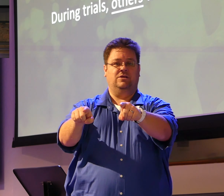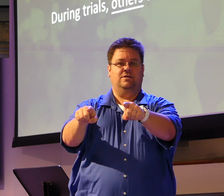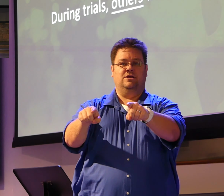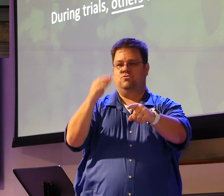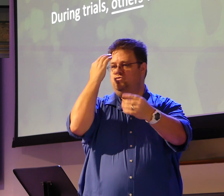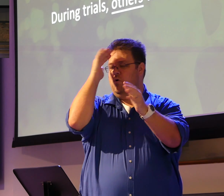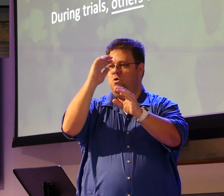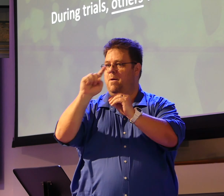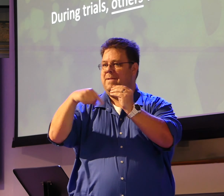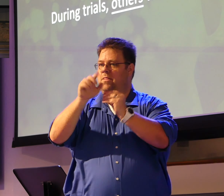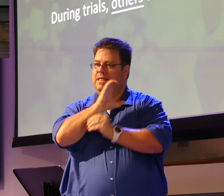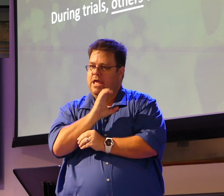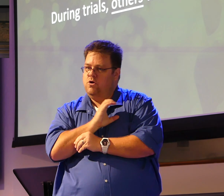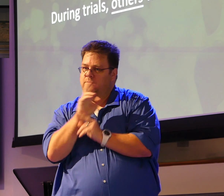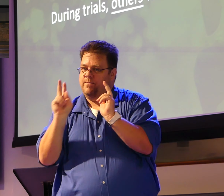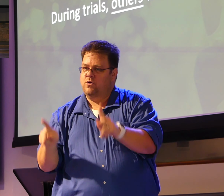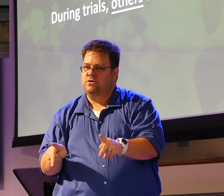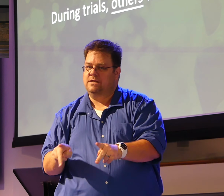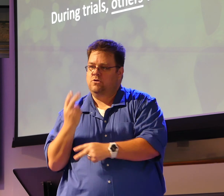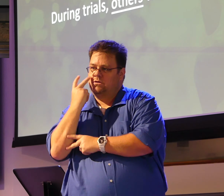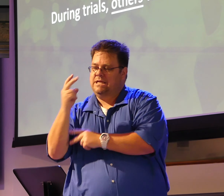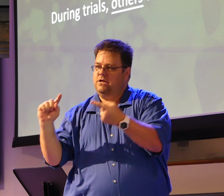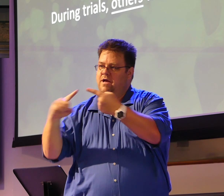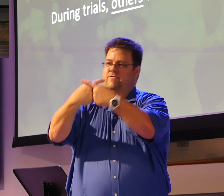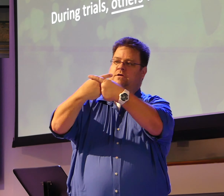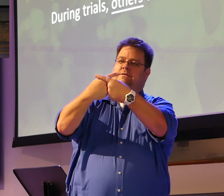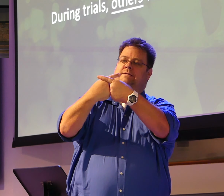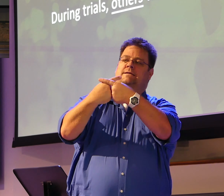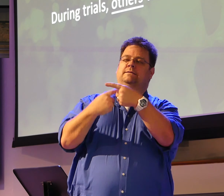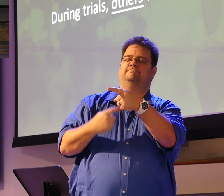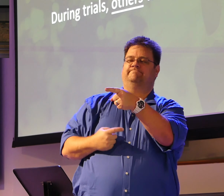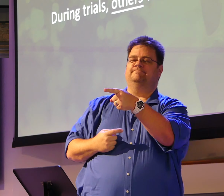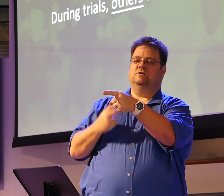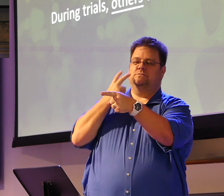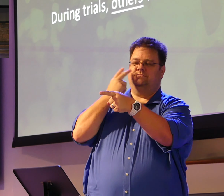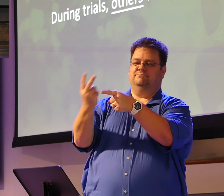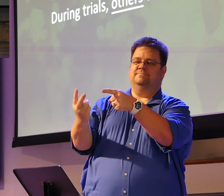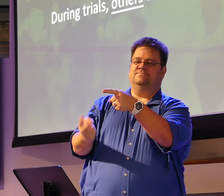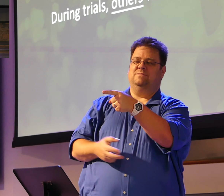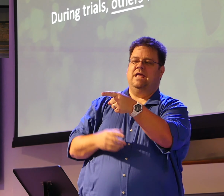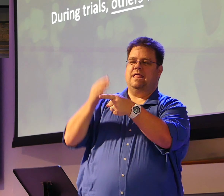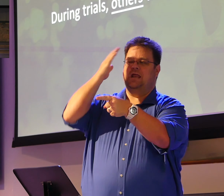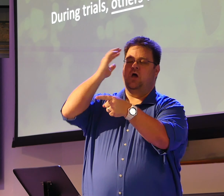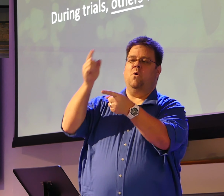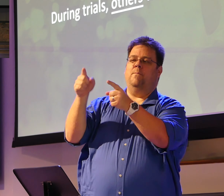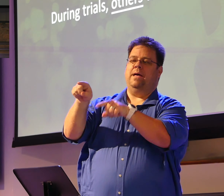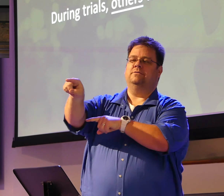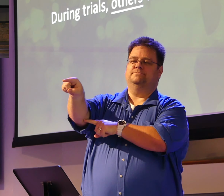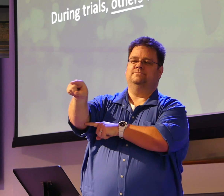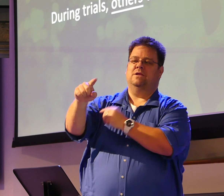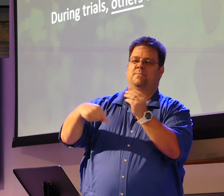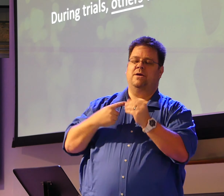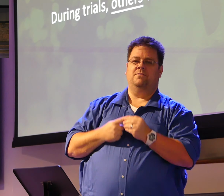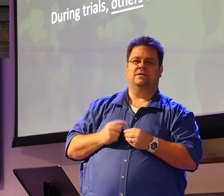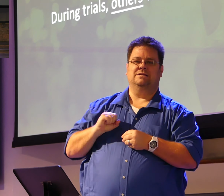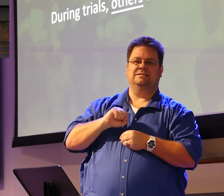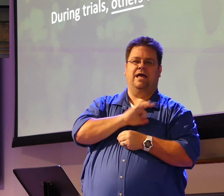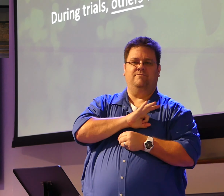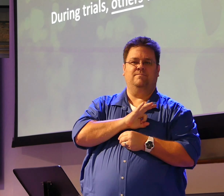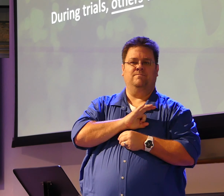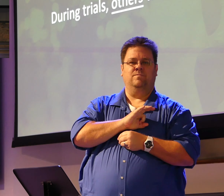you really don't know about the character of a person until conflict comes then i know what i got